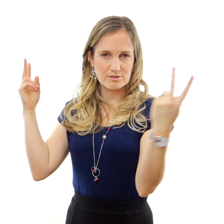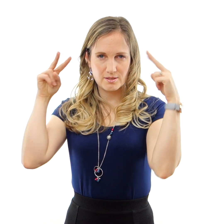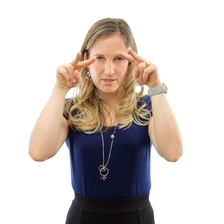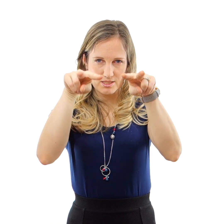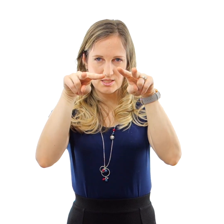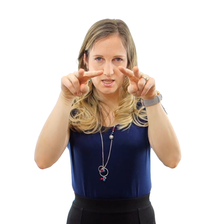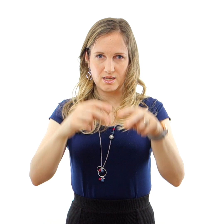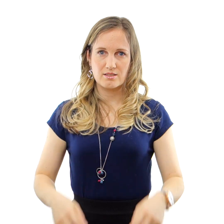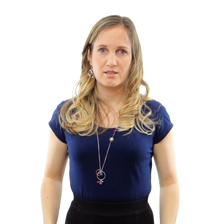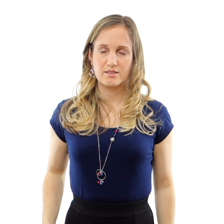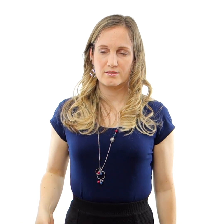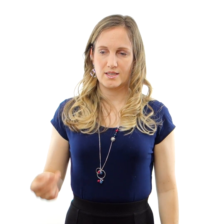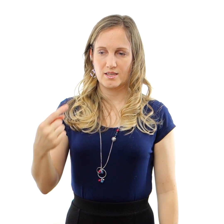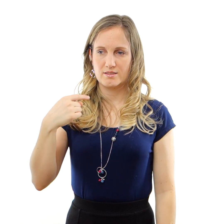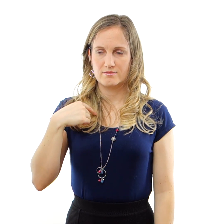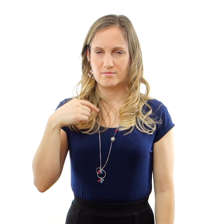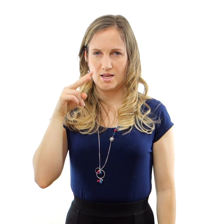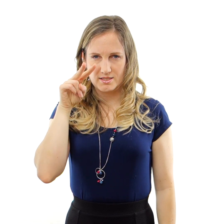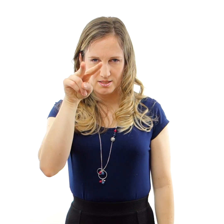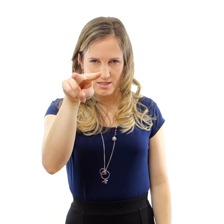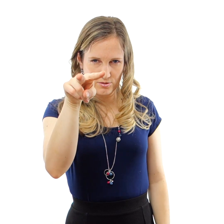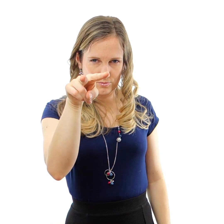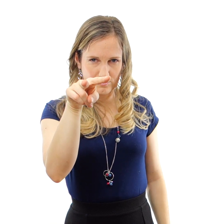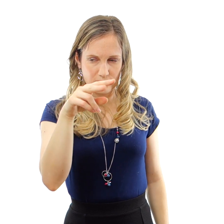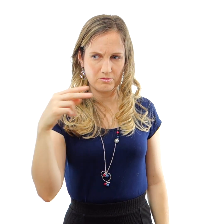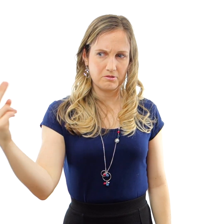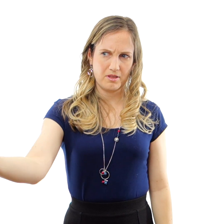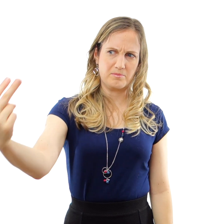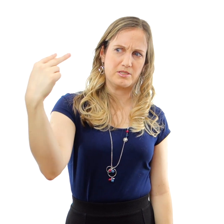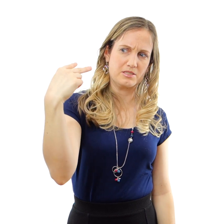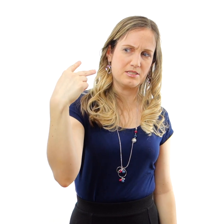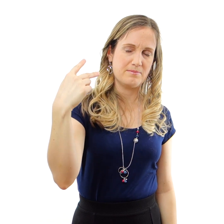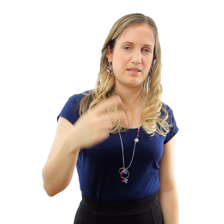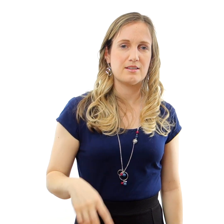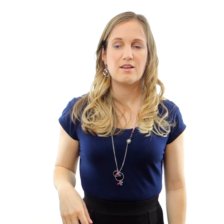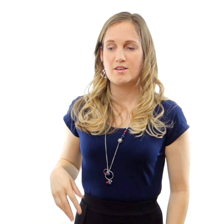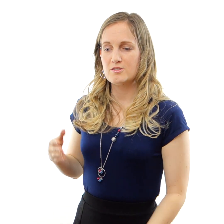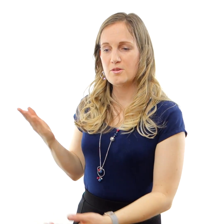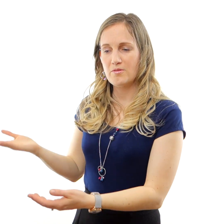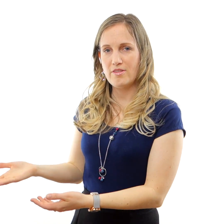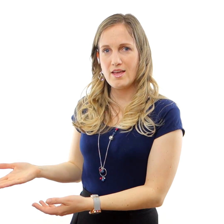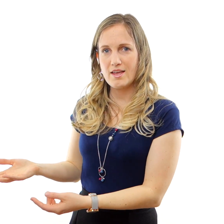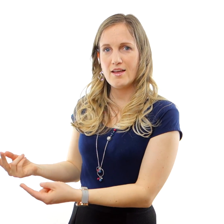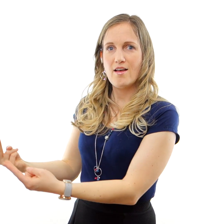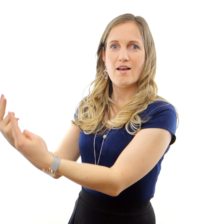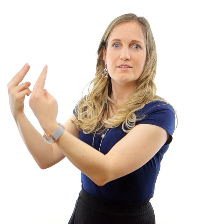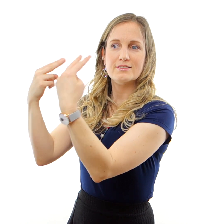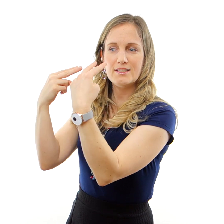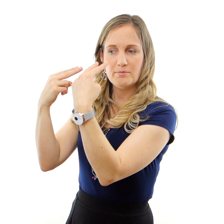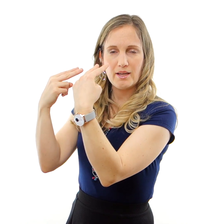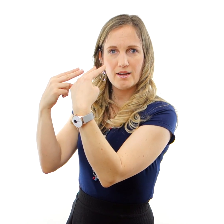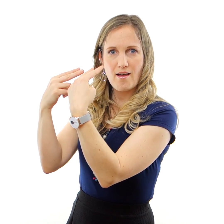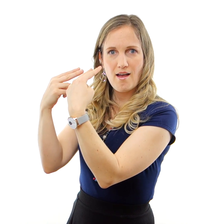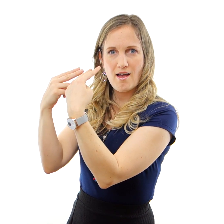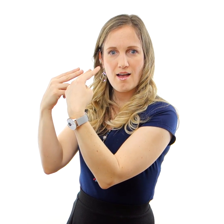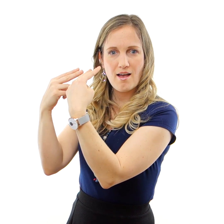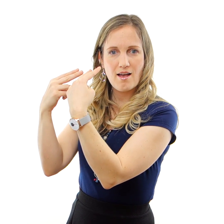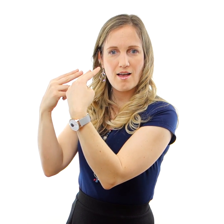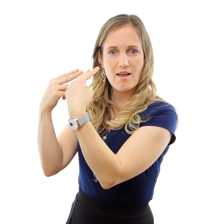can mean see, like I see you, or that person sees me. So they see me, and